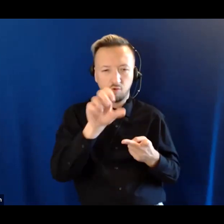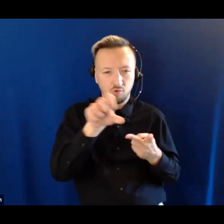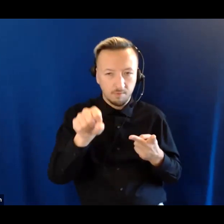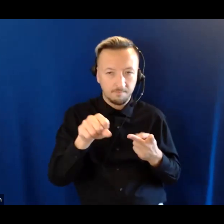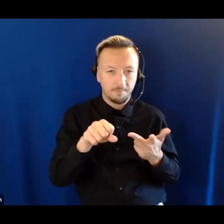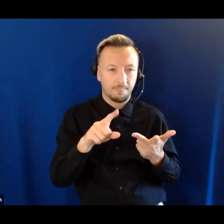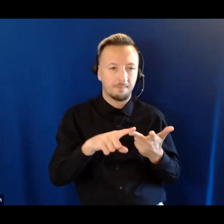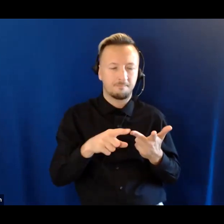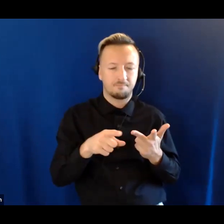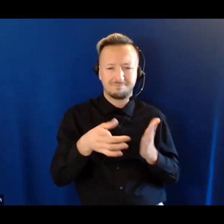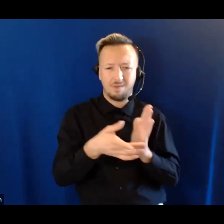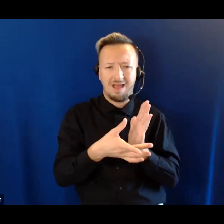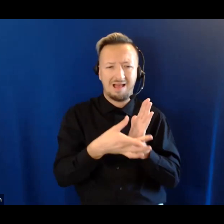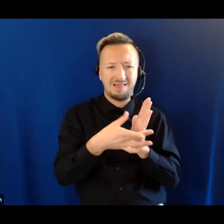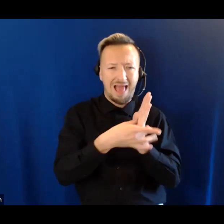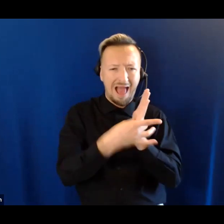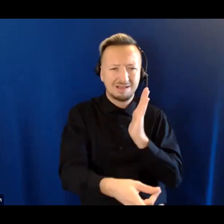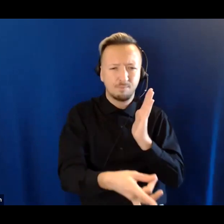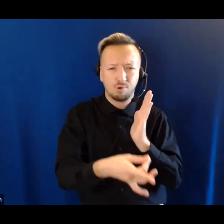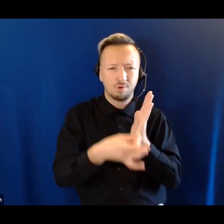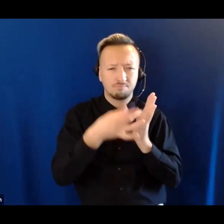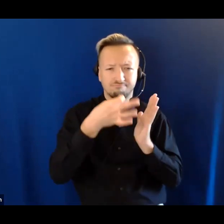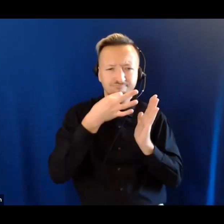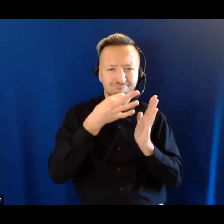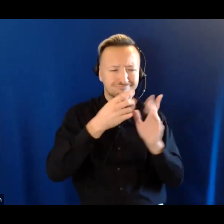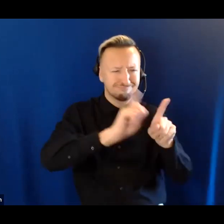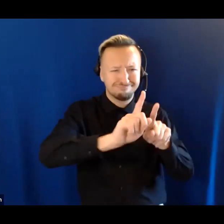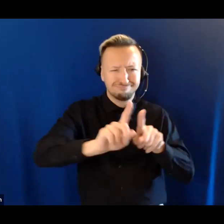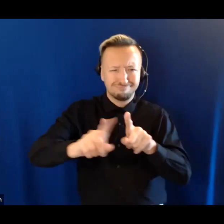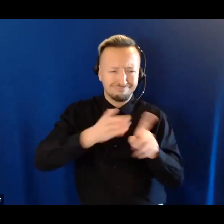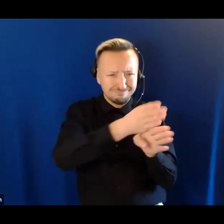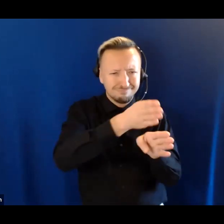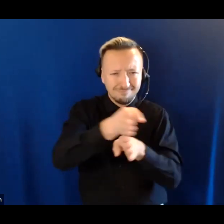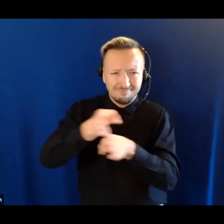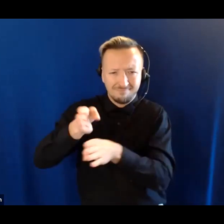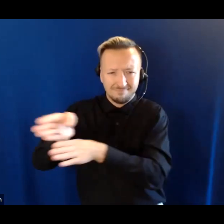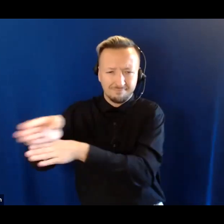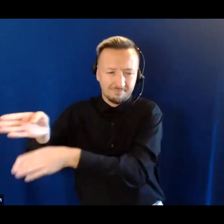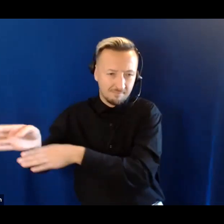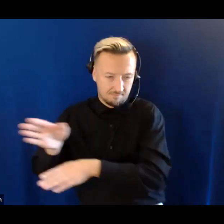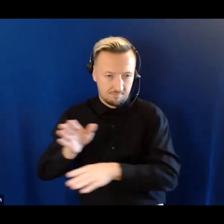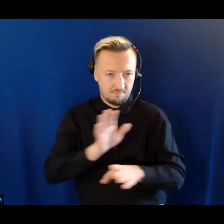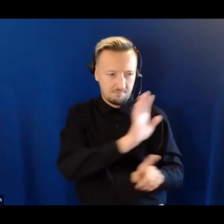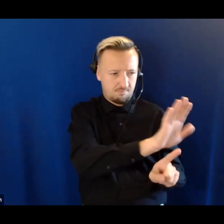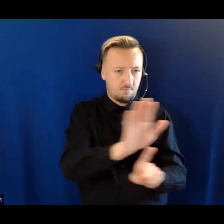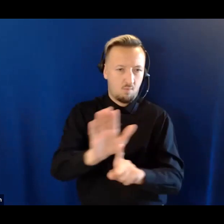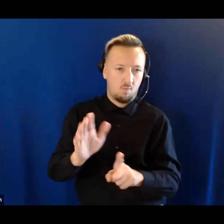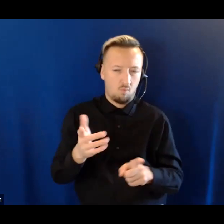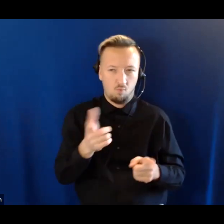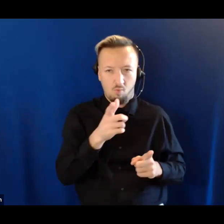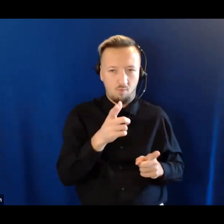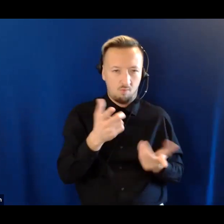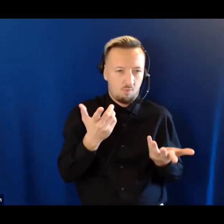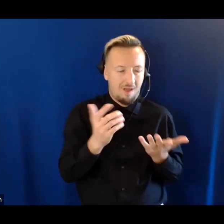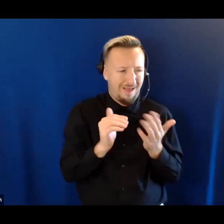have experts in all of these, you know, facets of services. Really, how